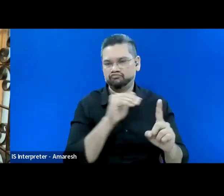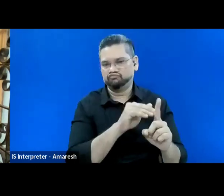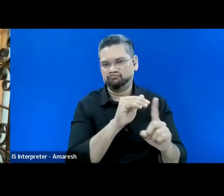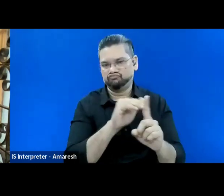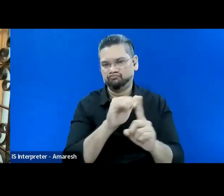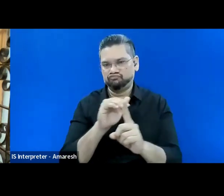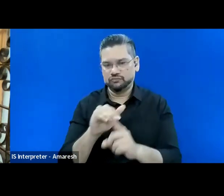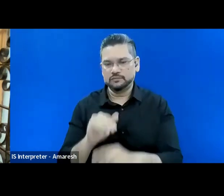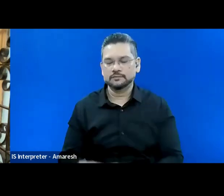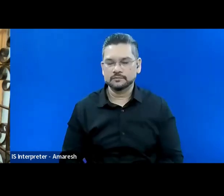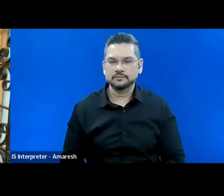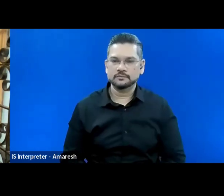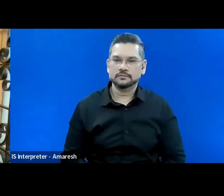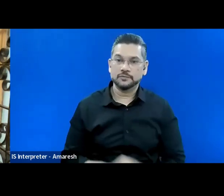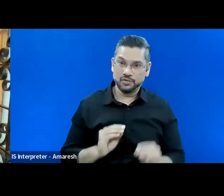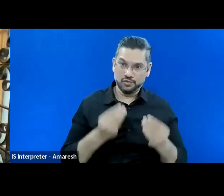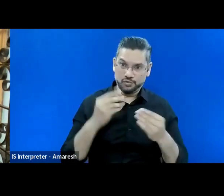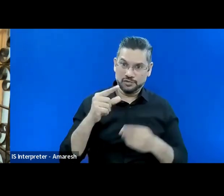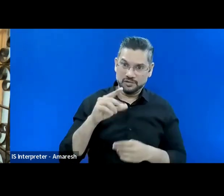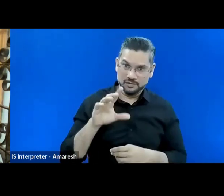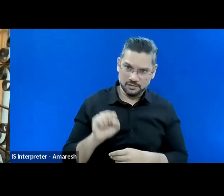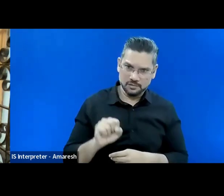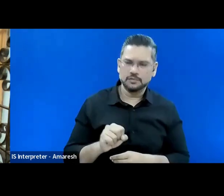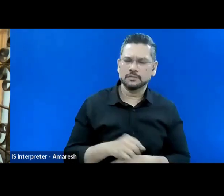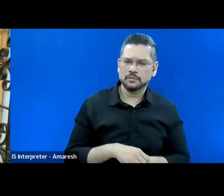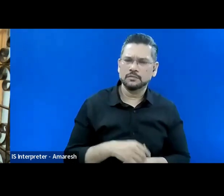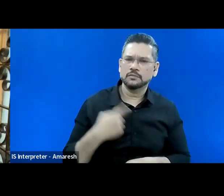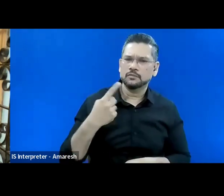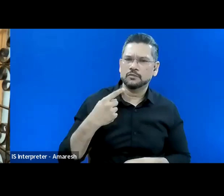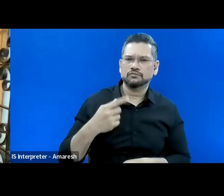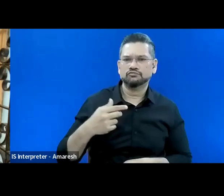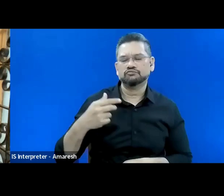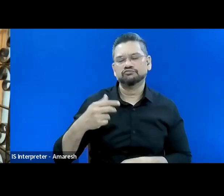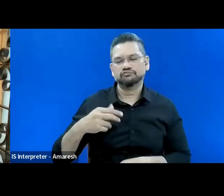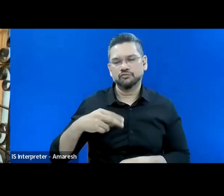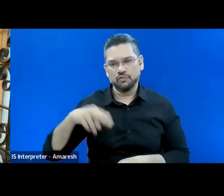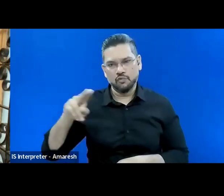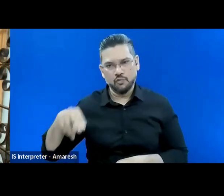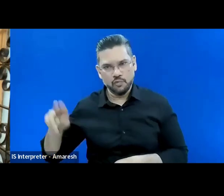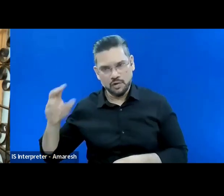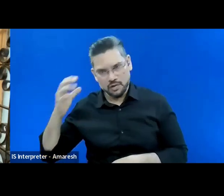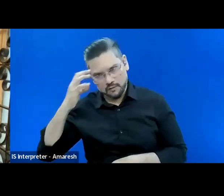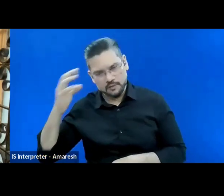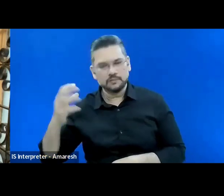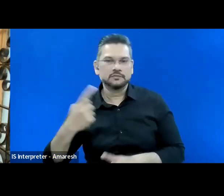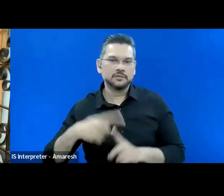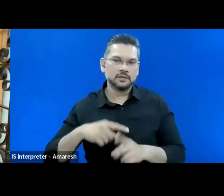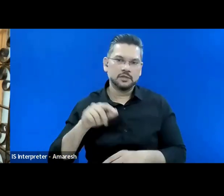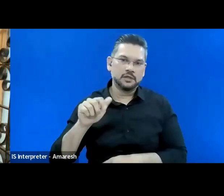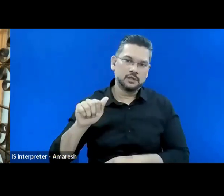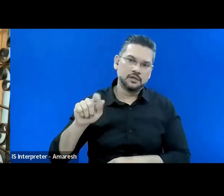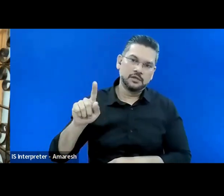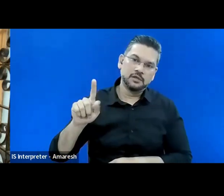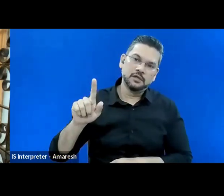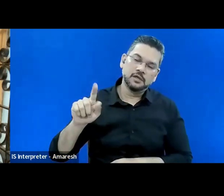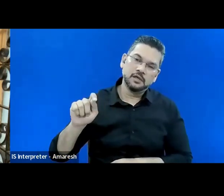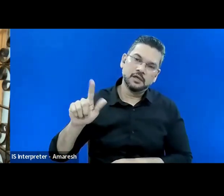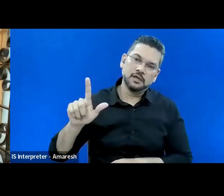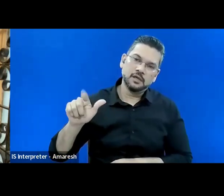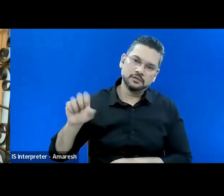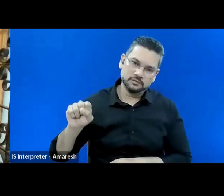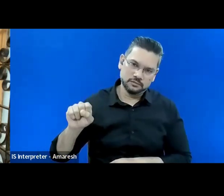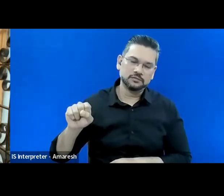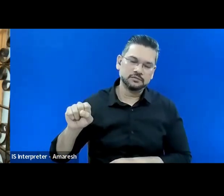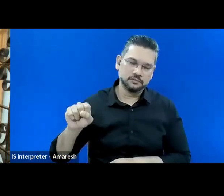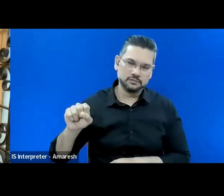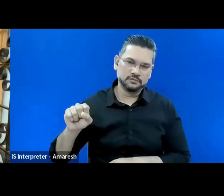actually co-hosted by the government of Norway and the Atlas Alliance, which is an OPD based in Norway, and